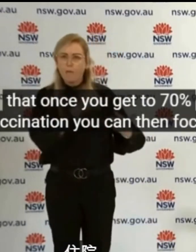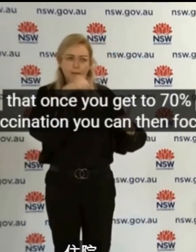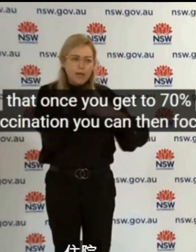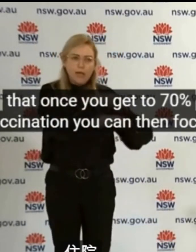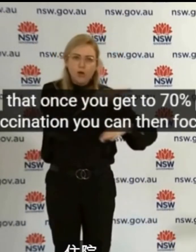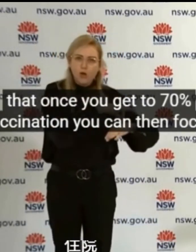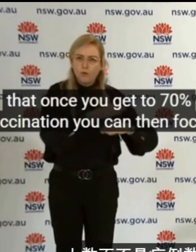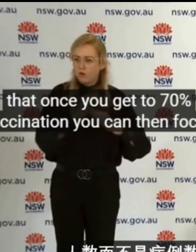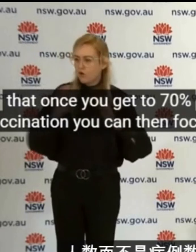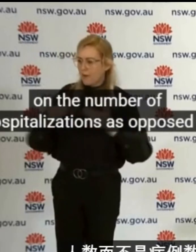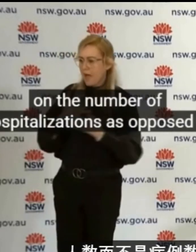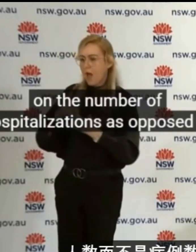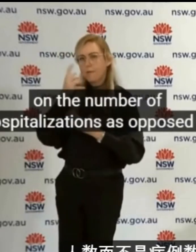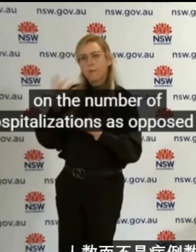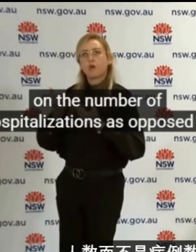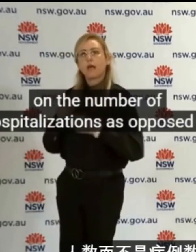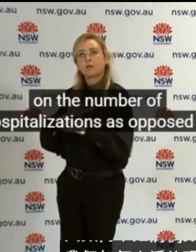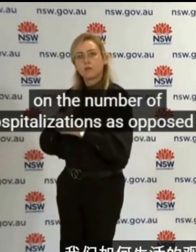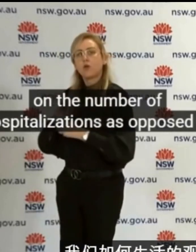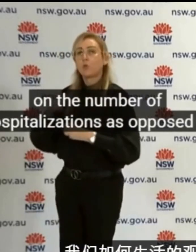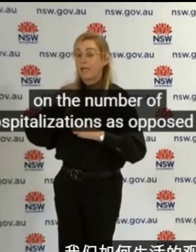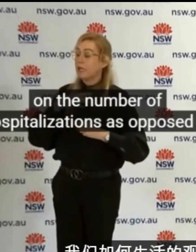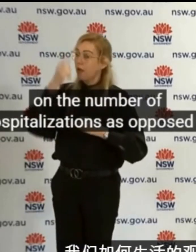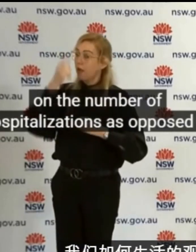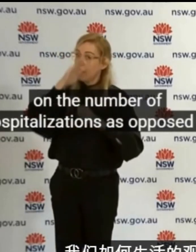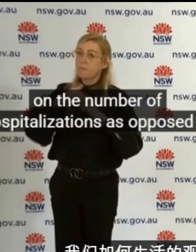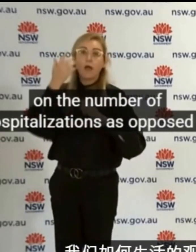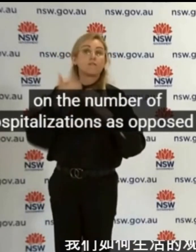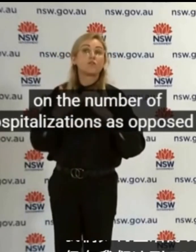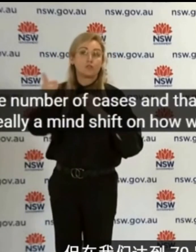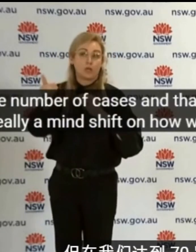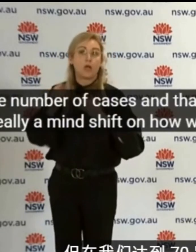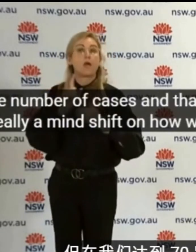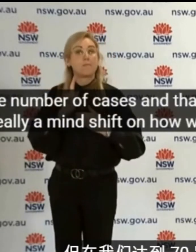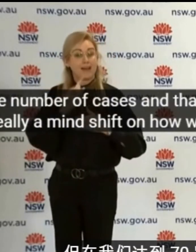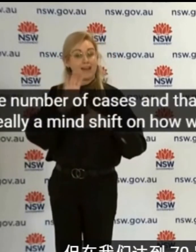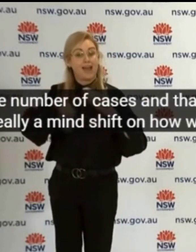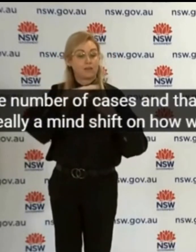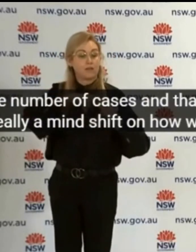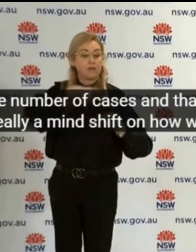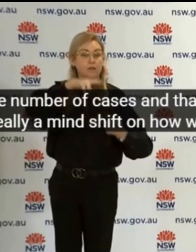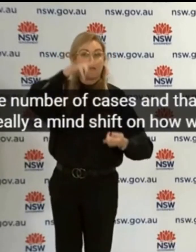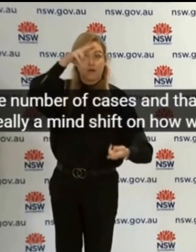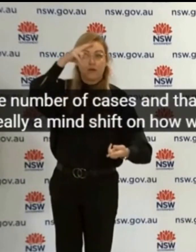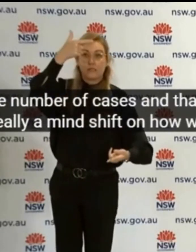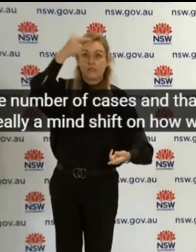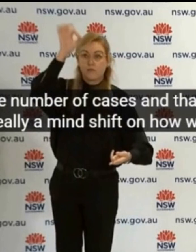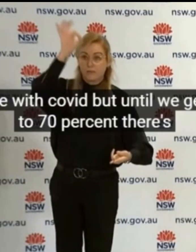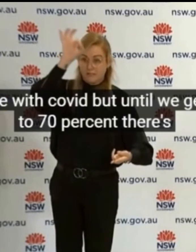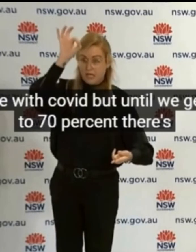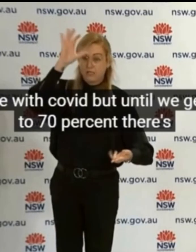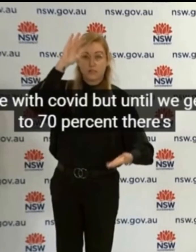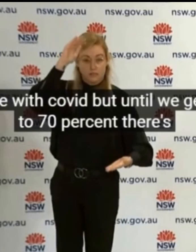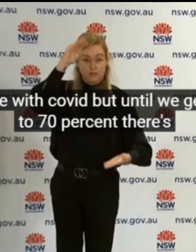And that's really a mind shift on how we live with COVID. But until we get to 70%, there's opportunities for us to ease restrictions